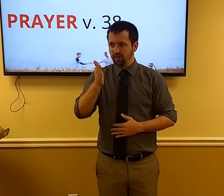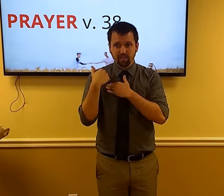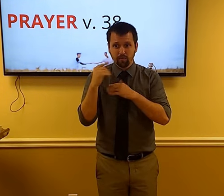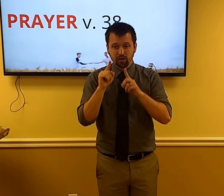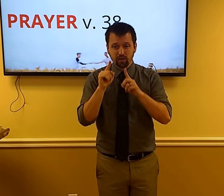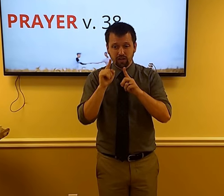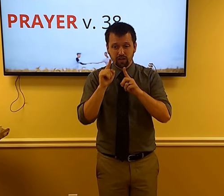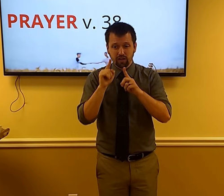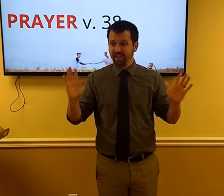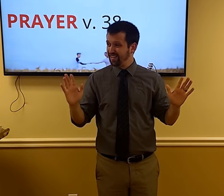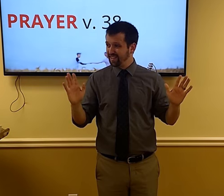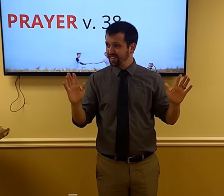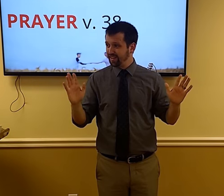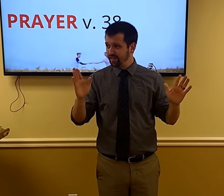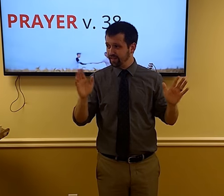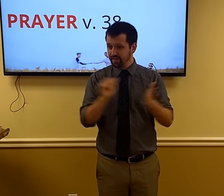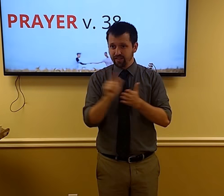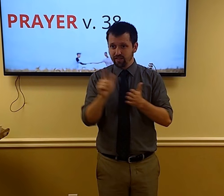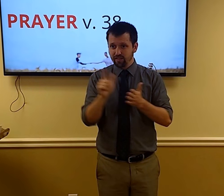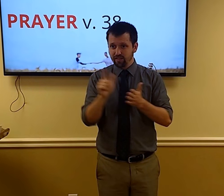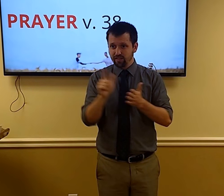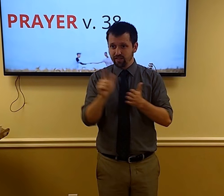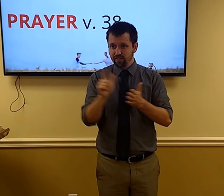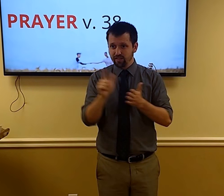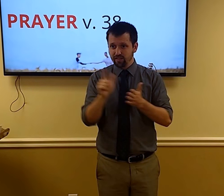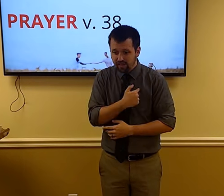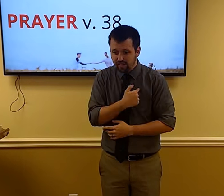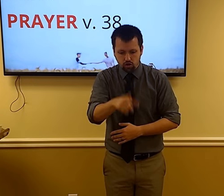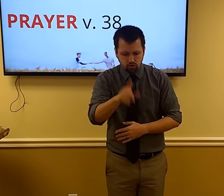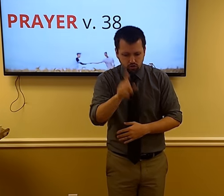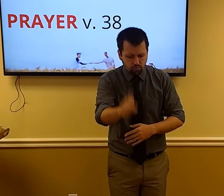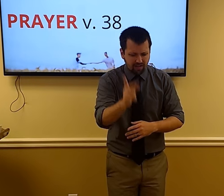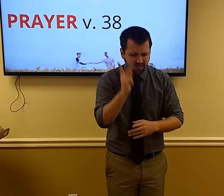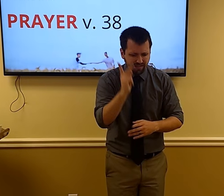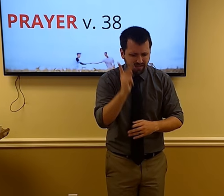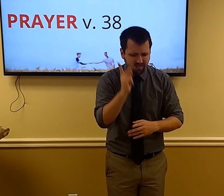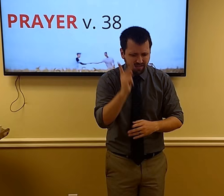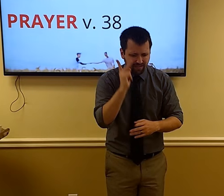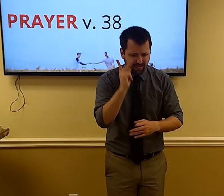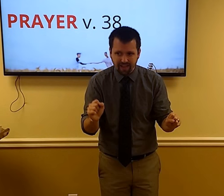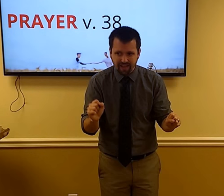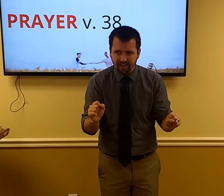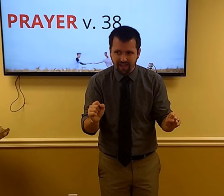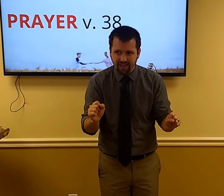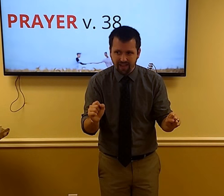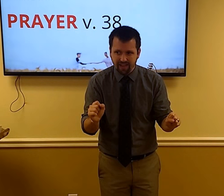Go witness. That's all. God does not tell you. You must see people. You must be